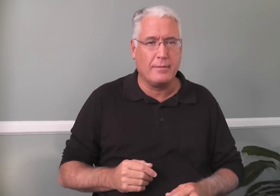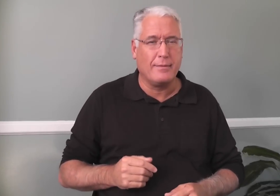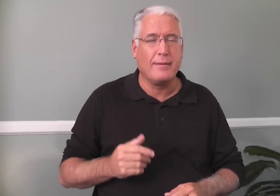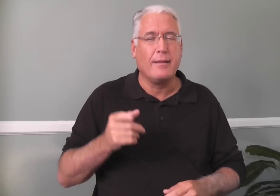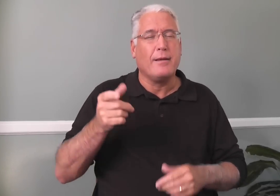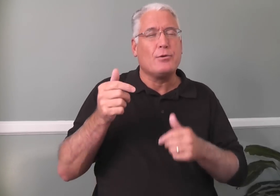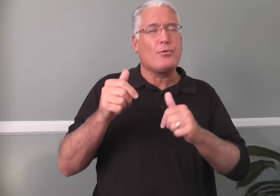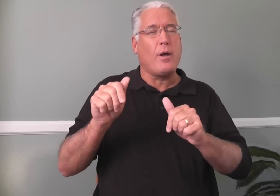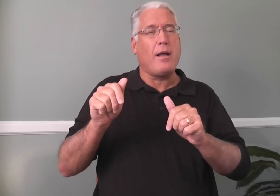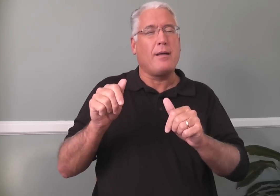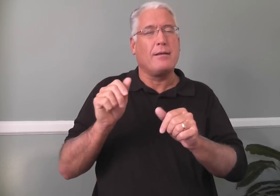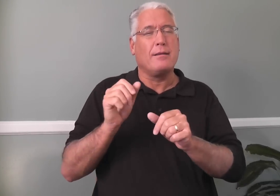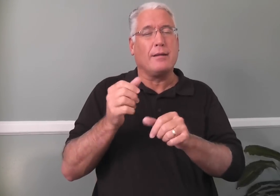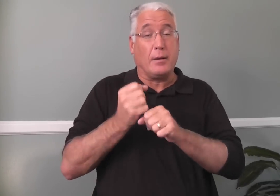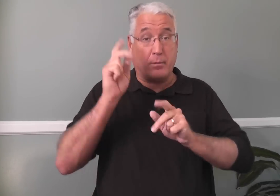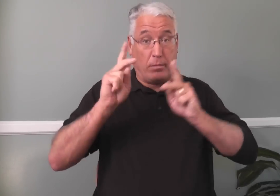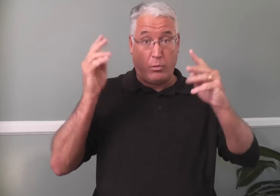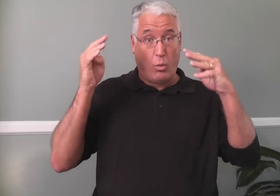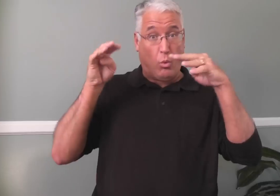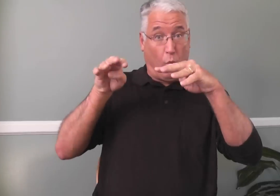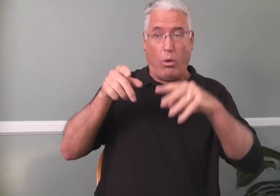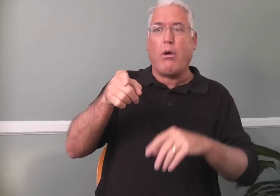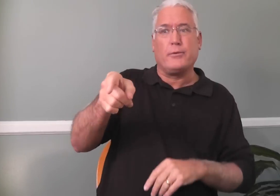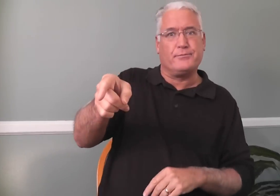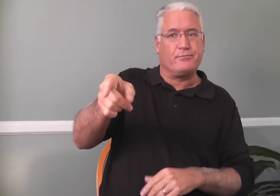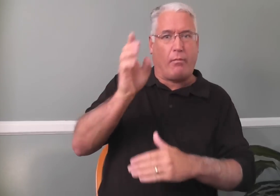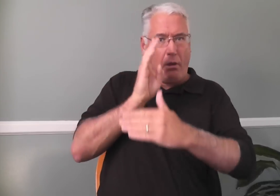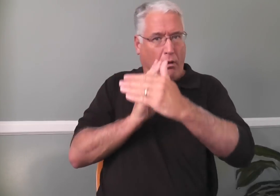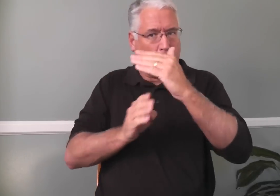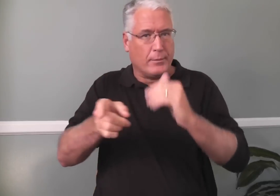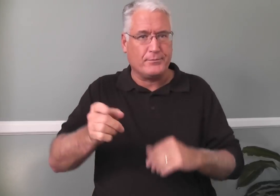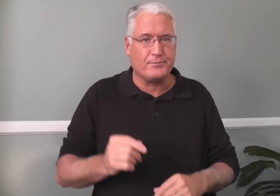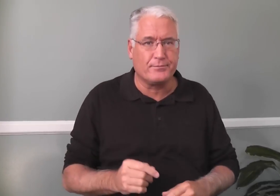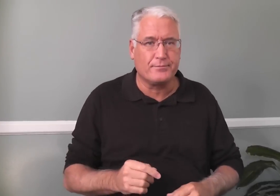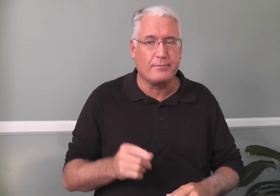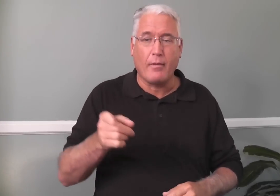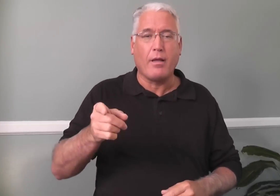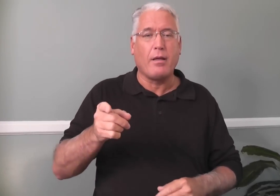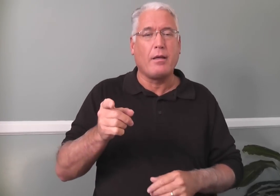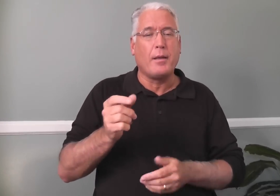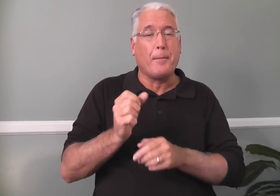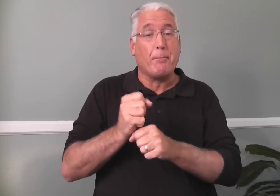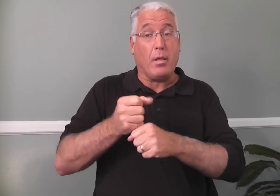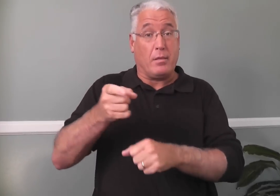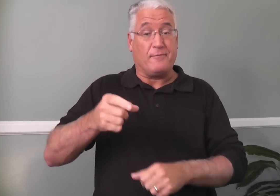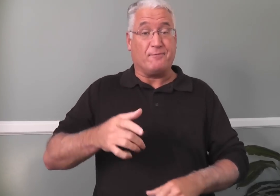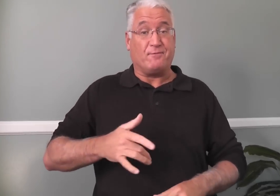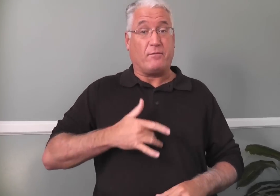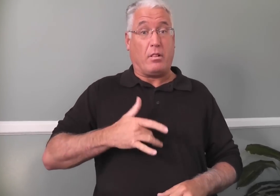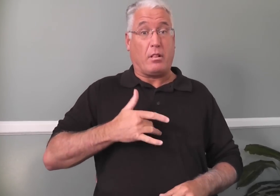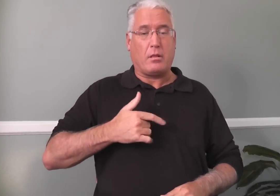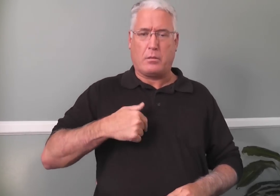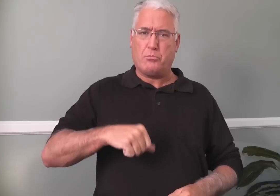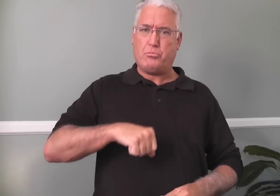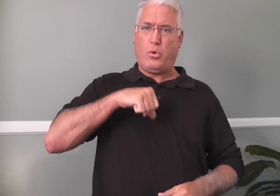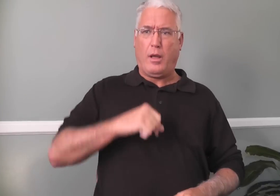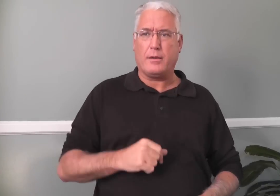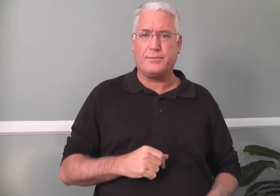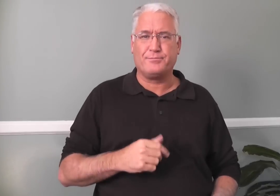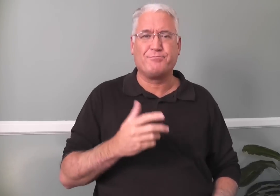humble, he's trying to get other people to look at him and see him as humble. And that makes him